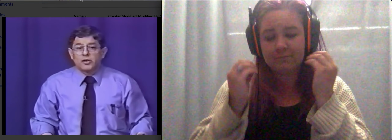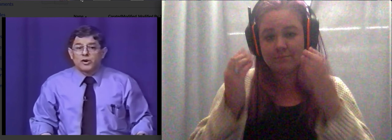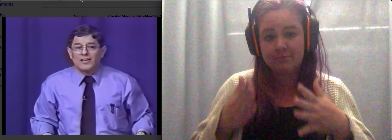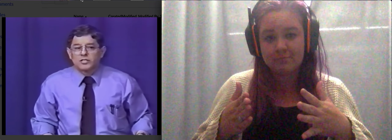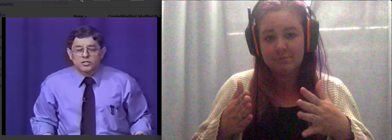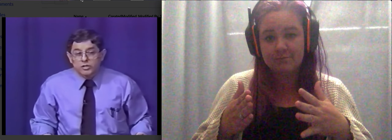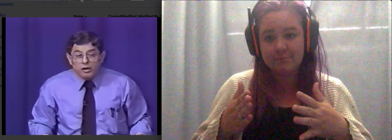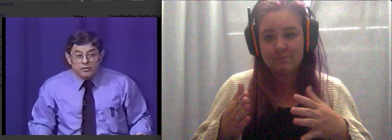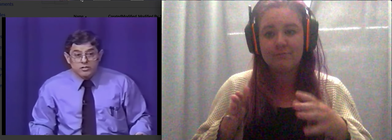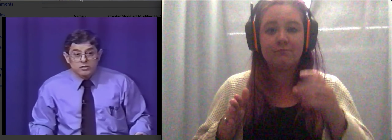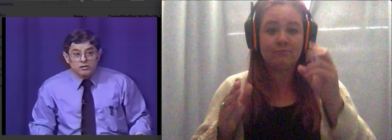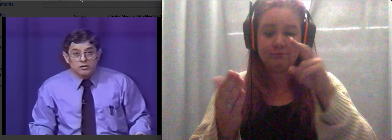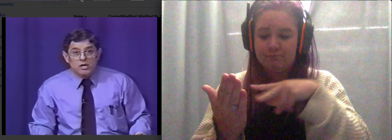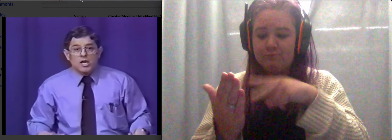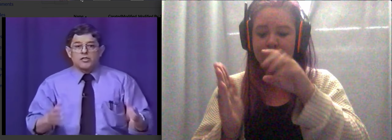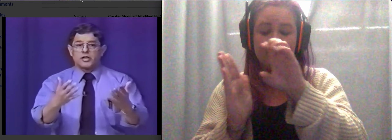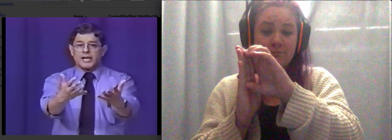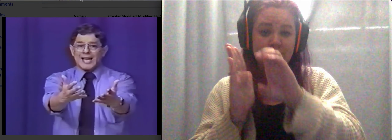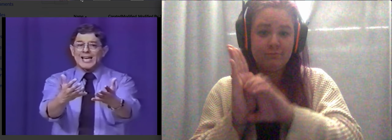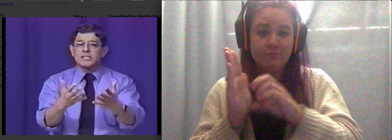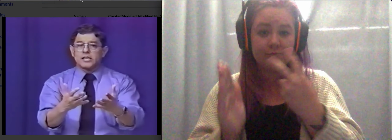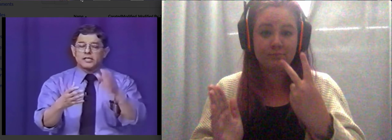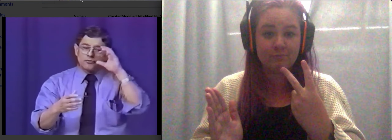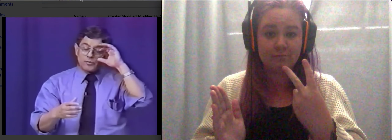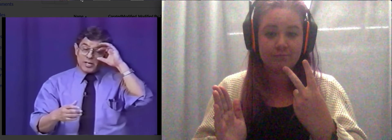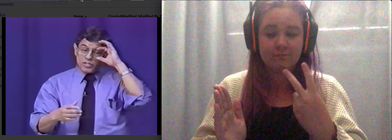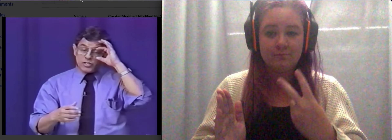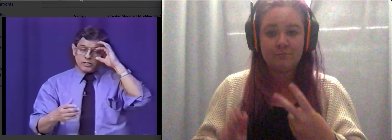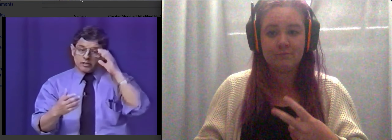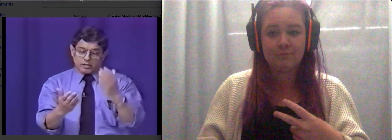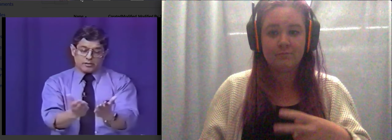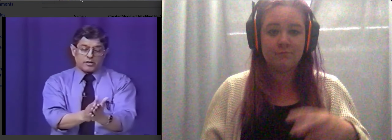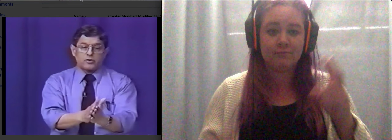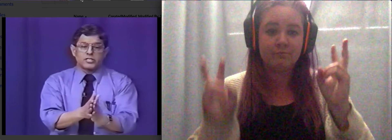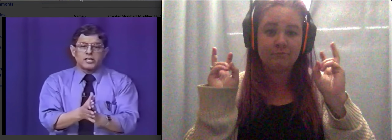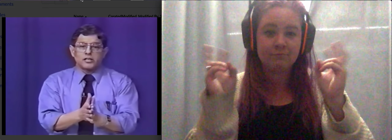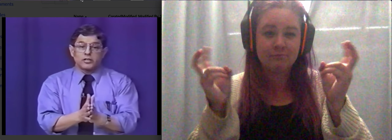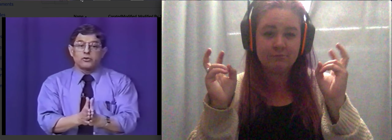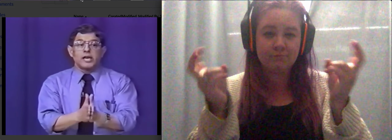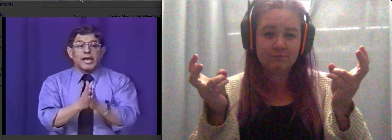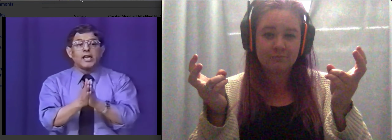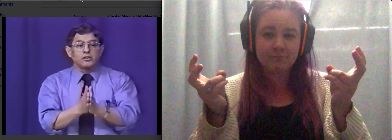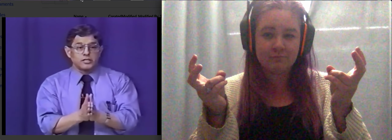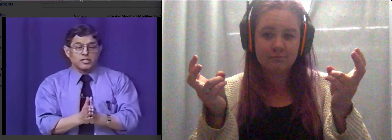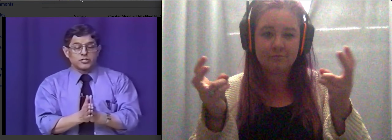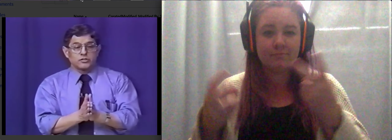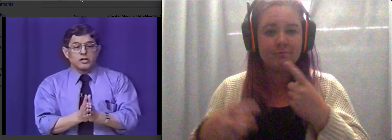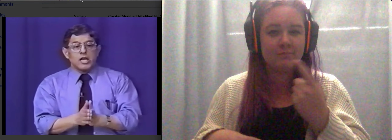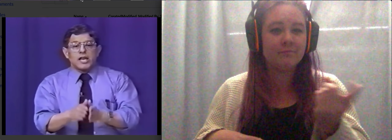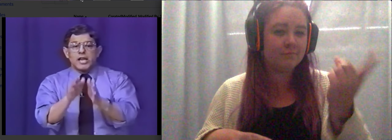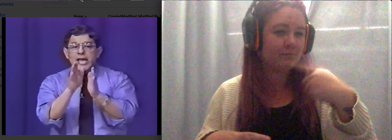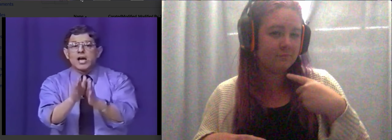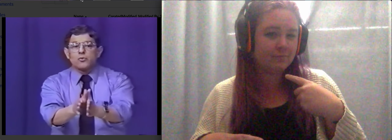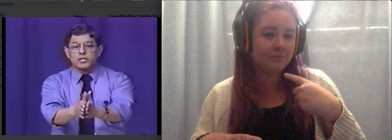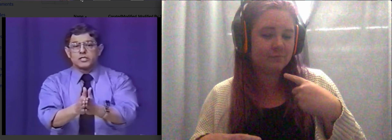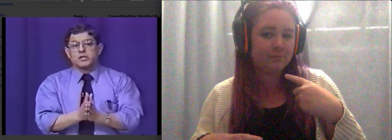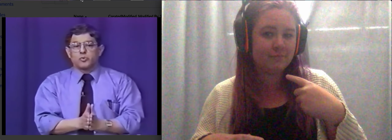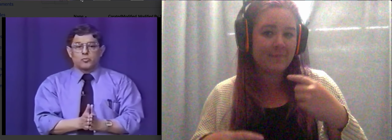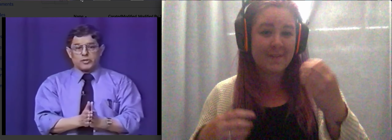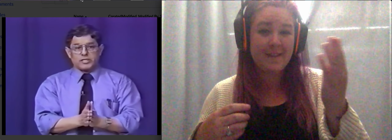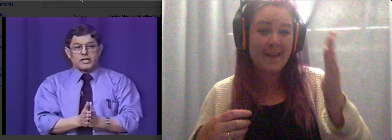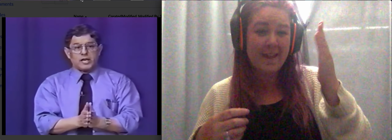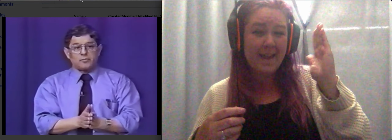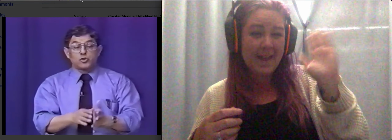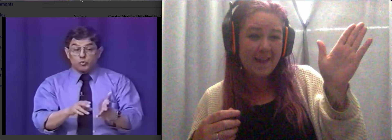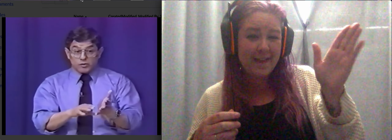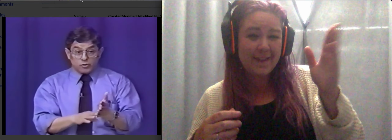and charts. The content information there is telling you, hey, good teacher, now is the appropriate time